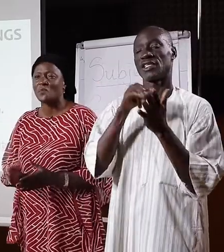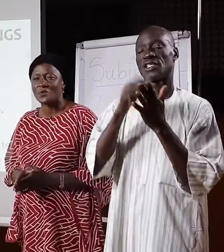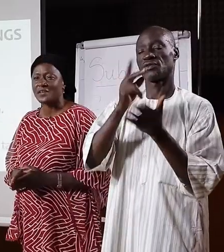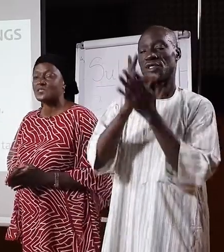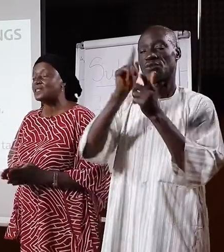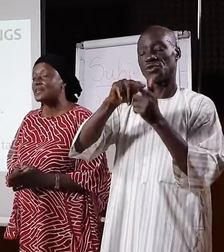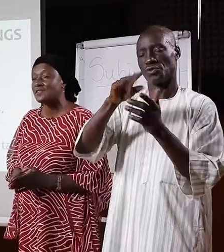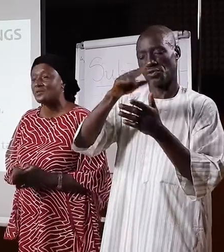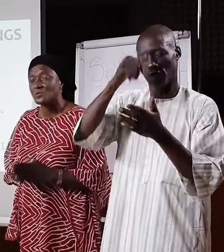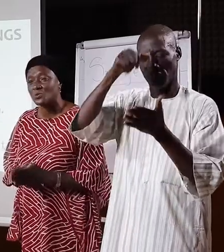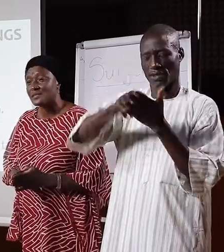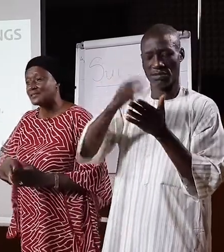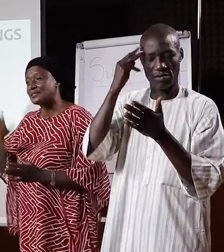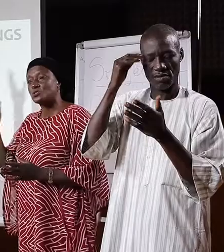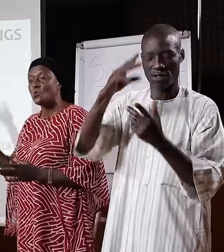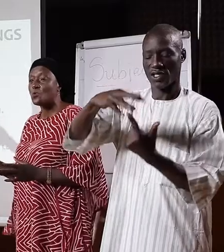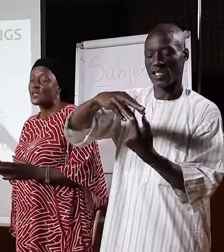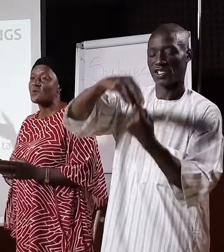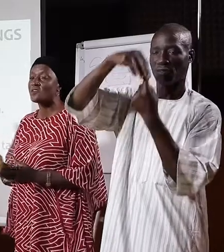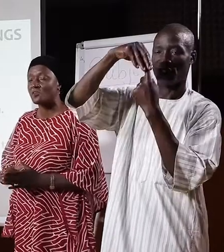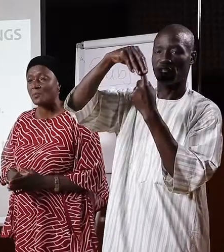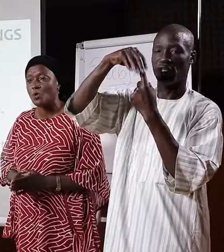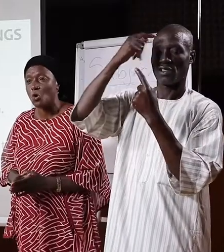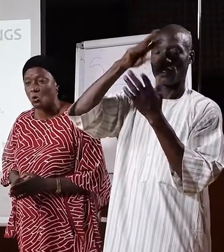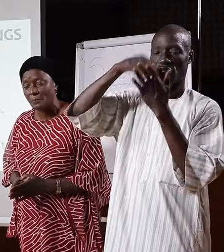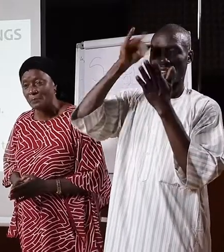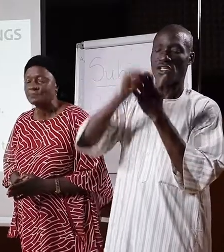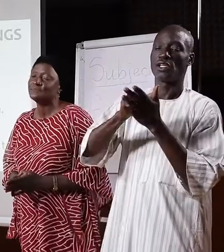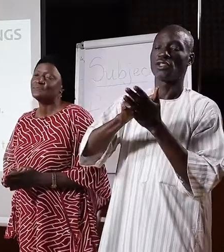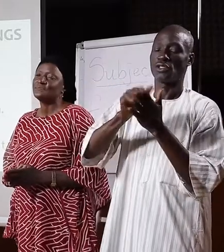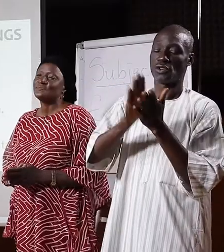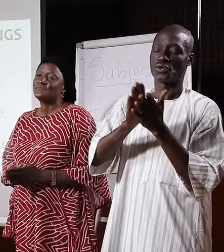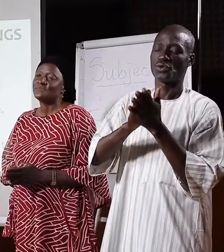recall memory, especially for the students that school away from home.